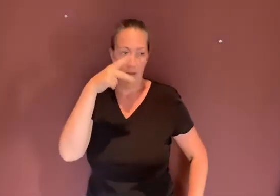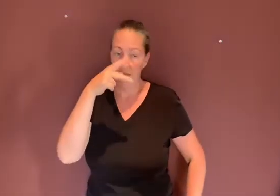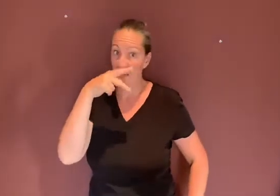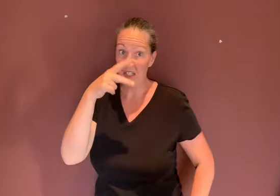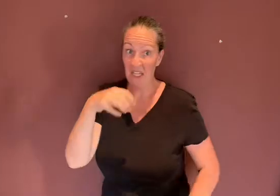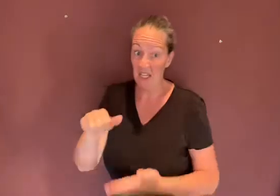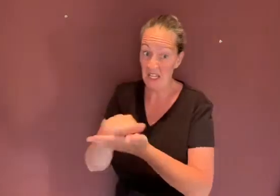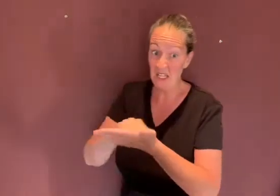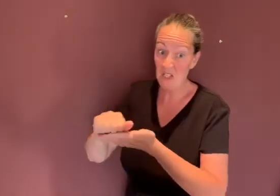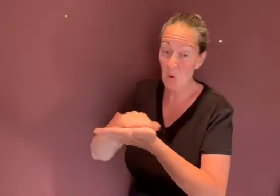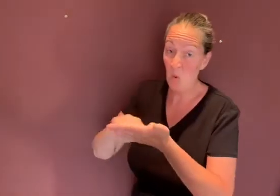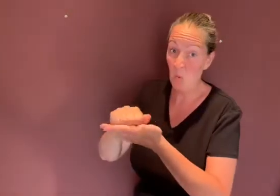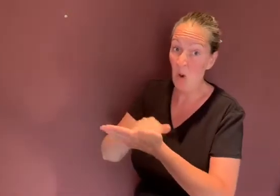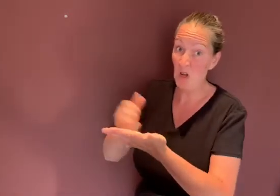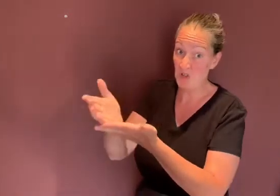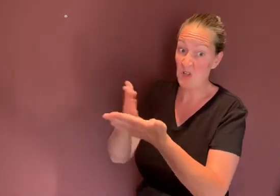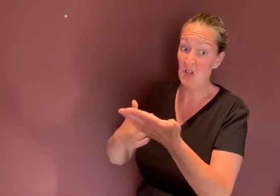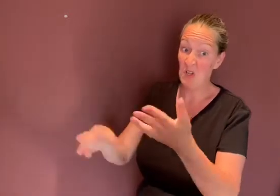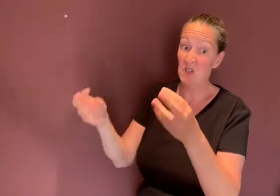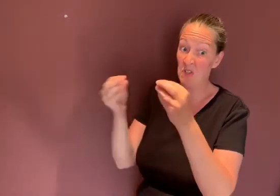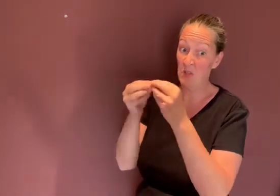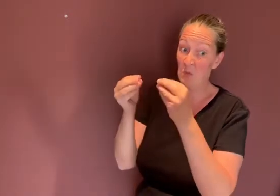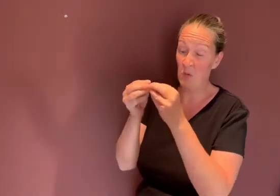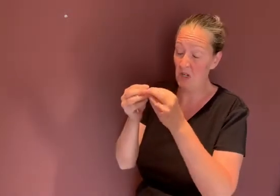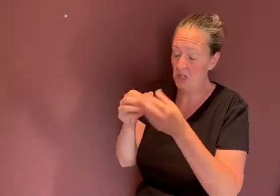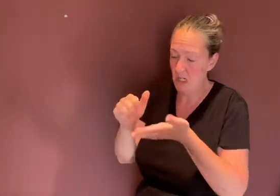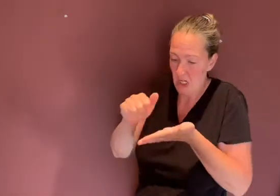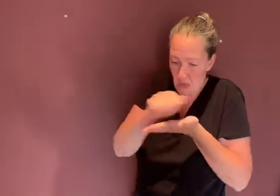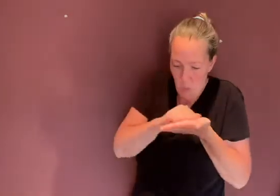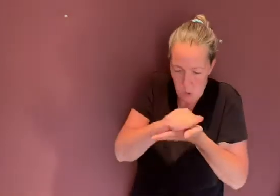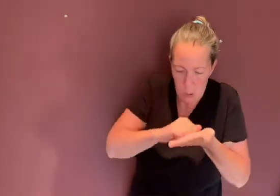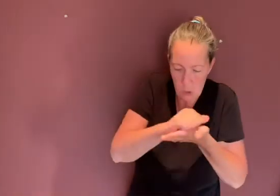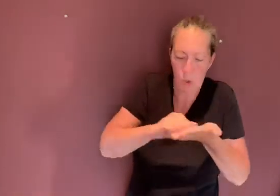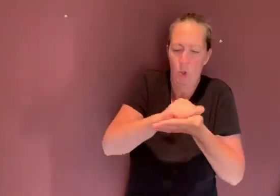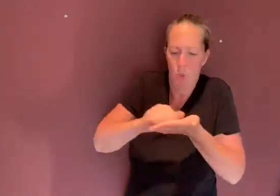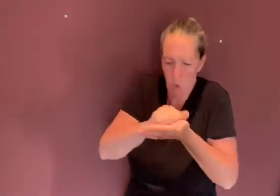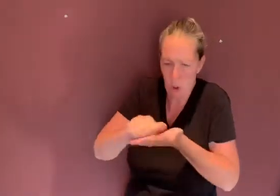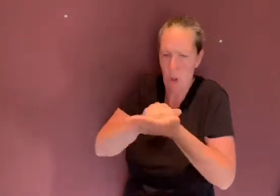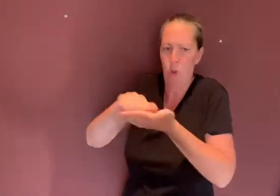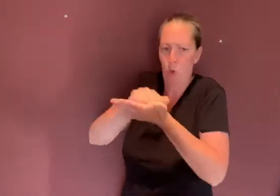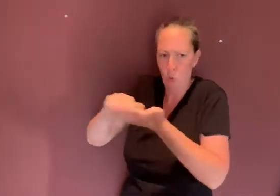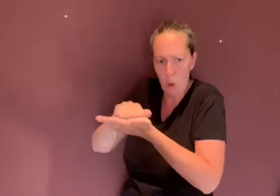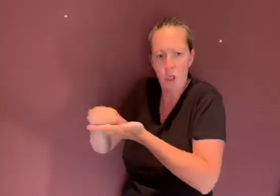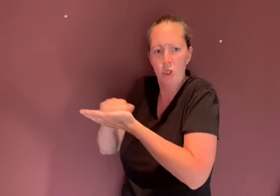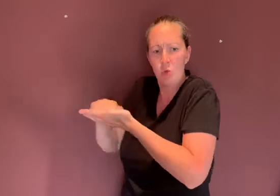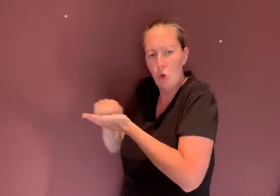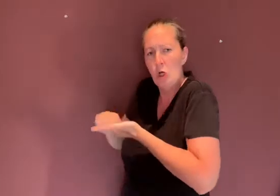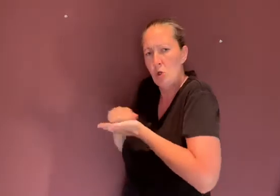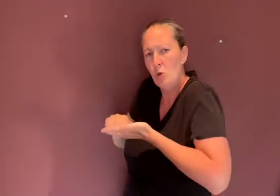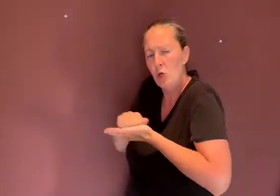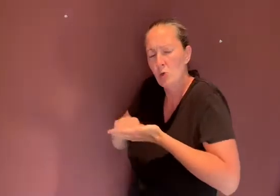The kids washed some more. Wash, wash, wash, wash,